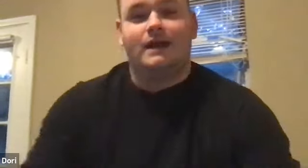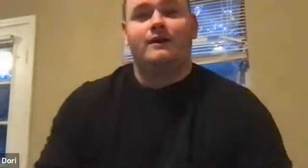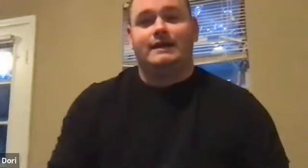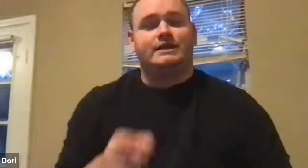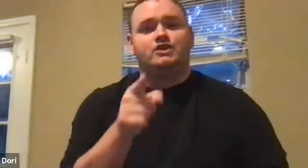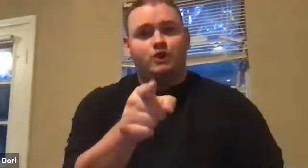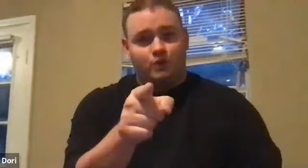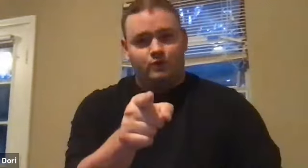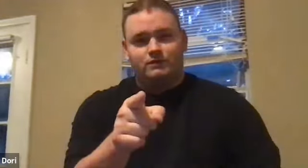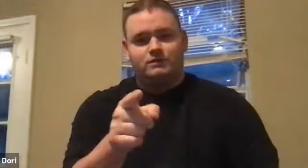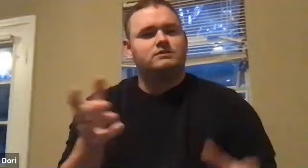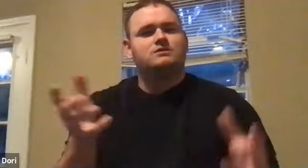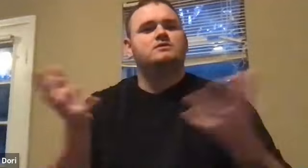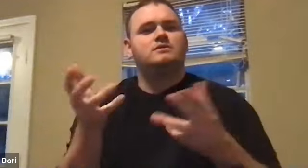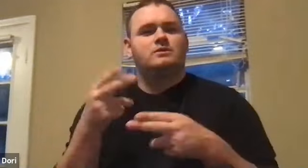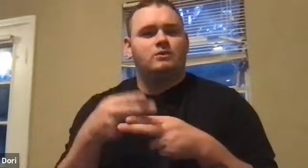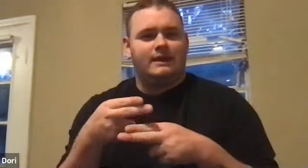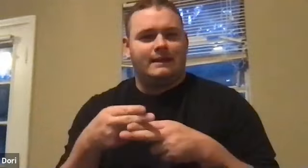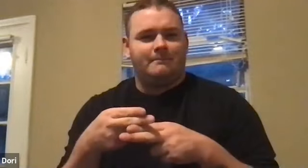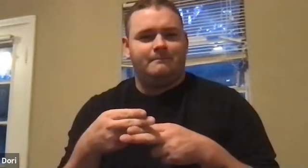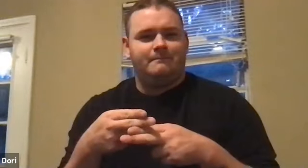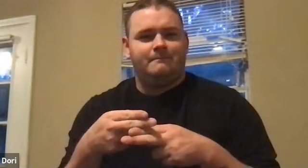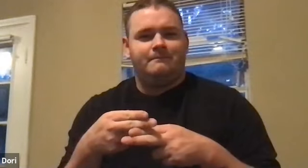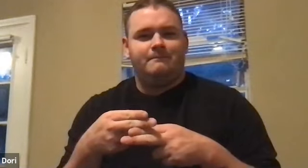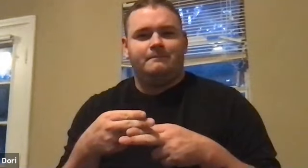ASL, it is you, what name?